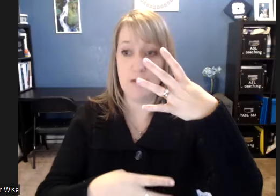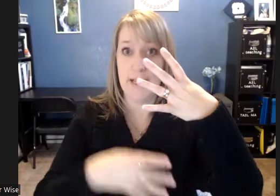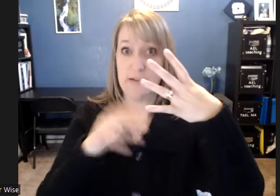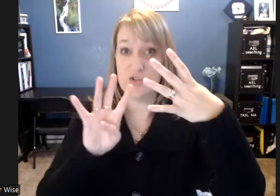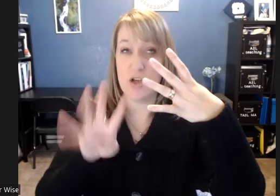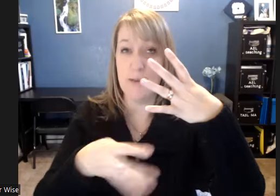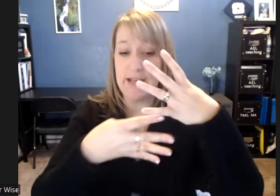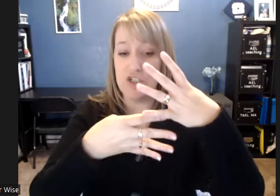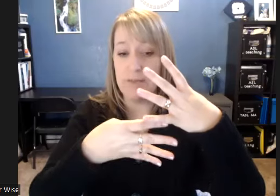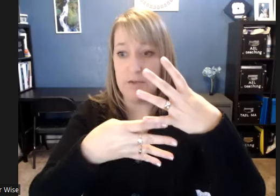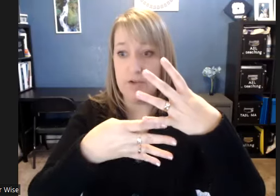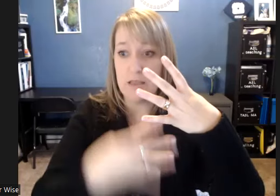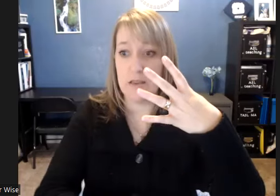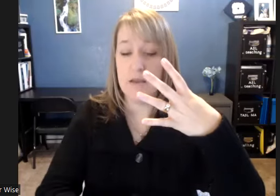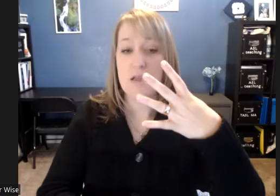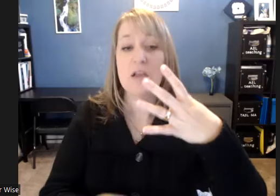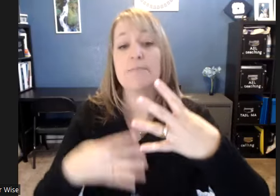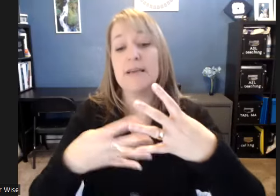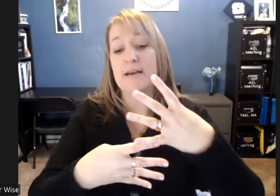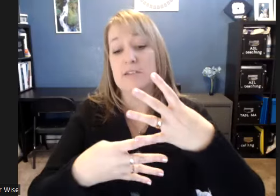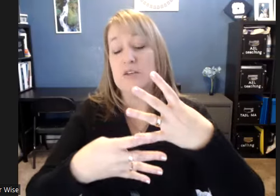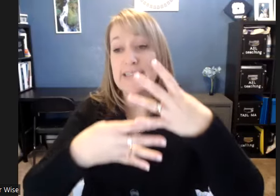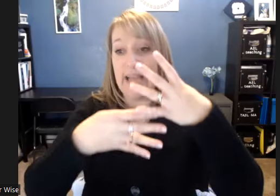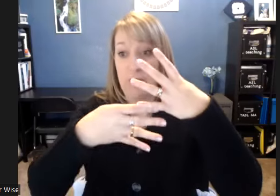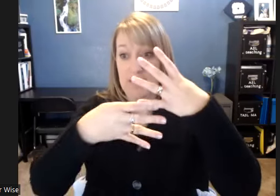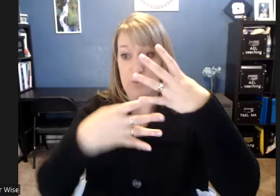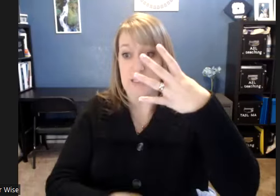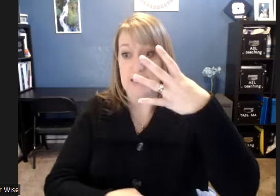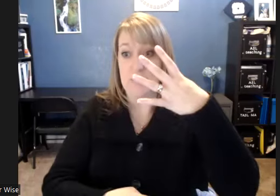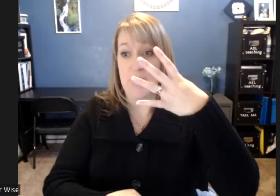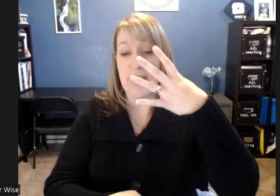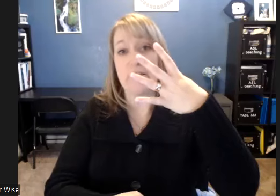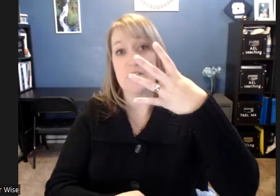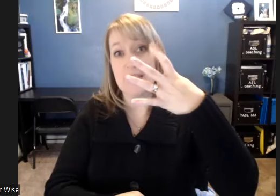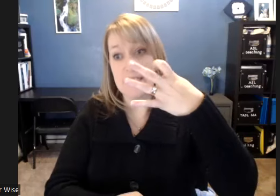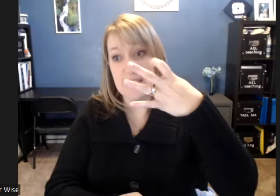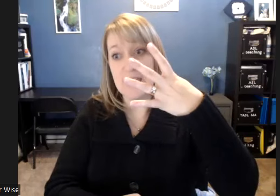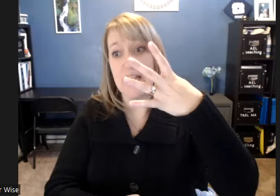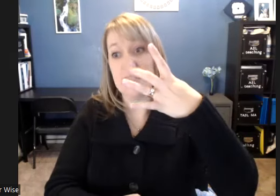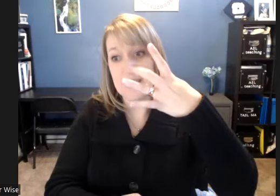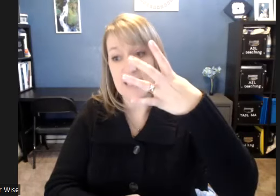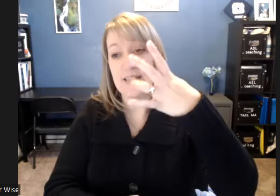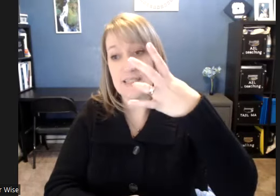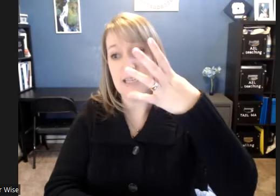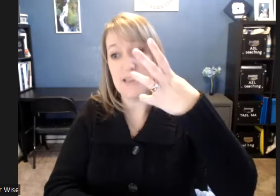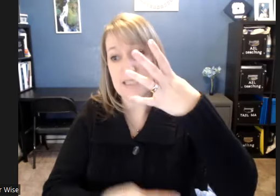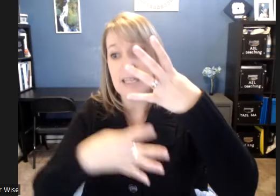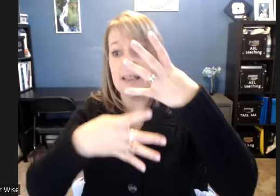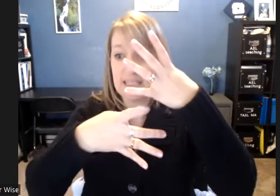dominant hand. So your dominant hand should be underneath, because you can see how this would be a list, right? There's this thing and this thing and this thing and this thing and this